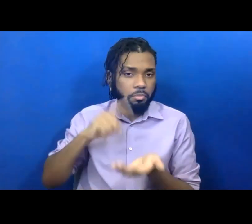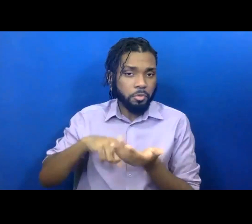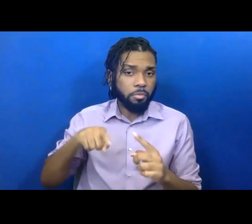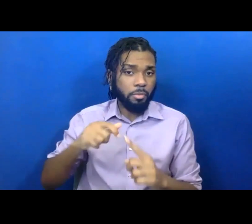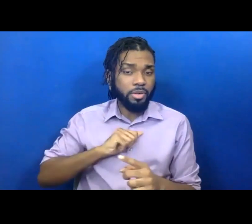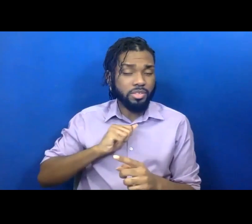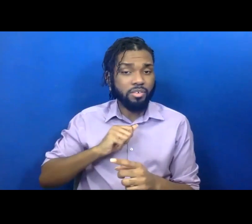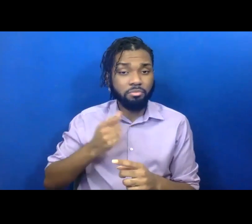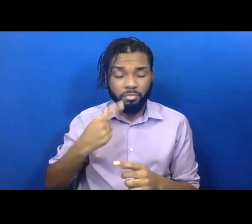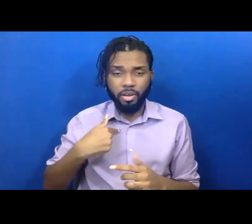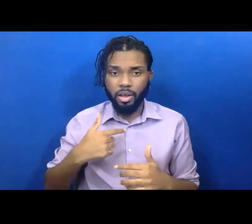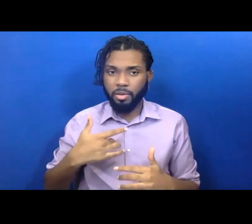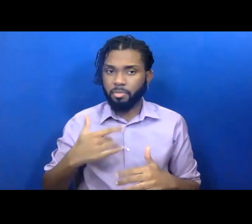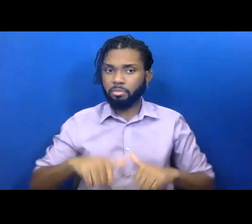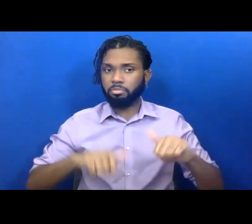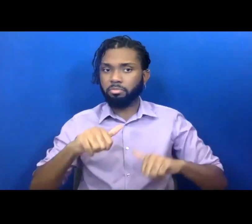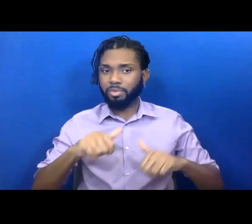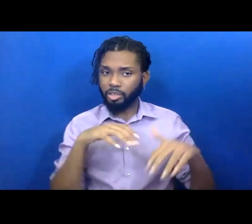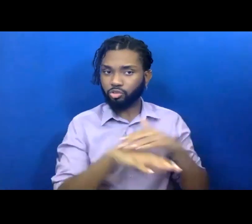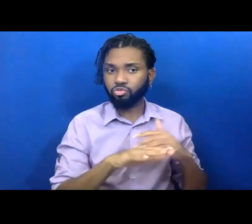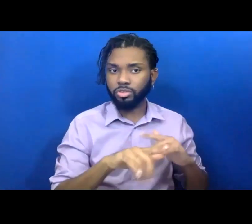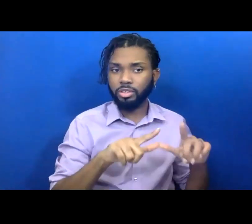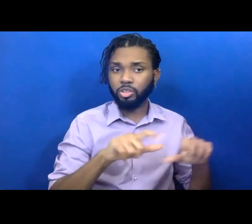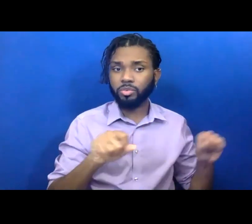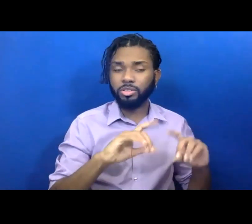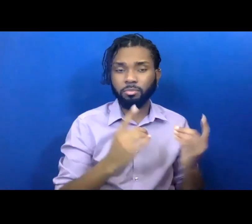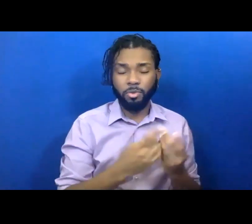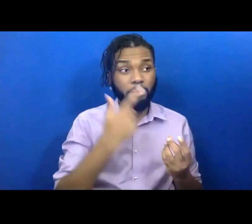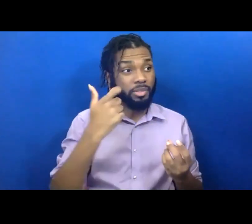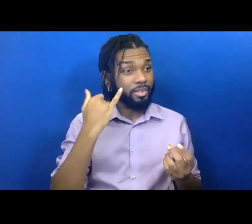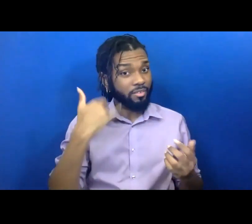to go into most linguistics departments because I think that I would be marginalized there.